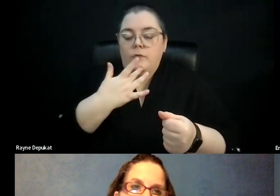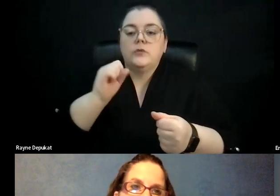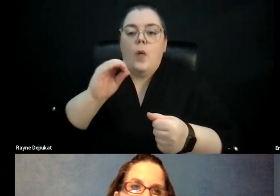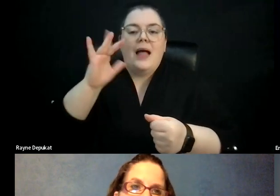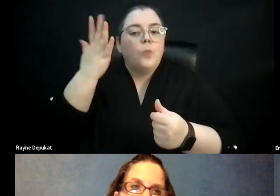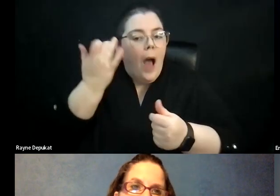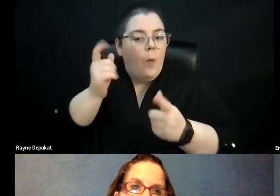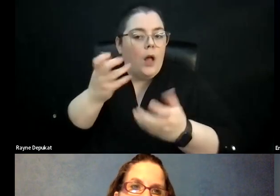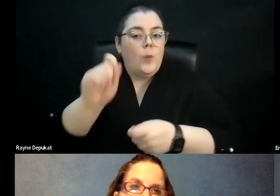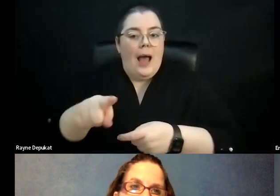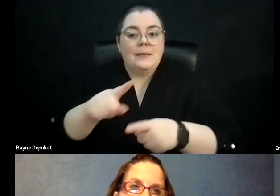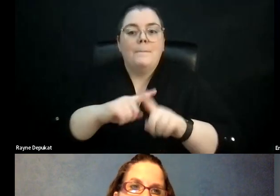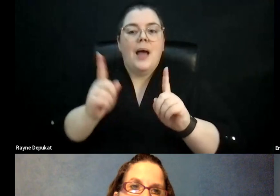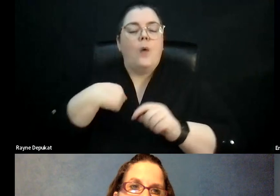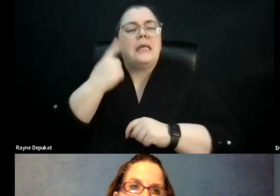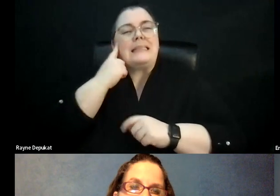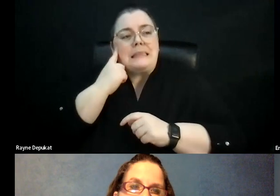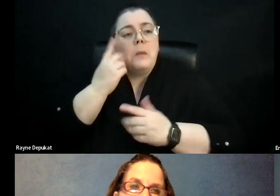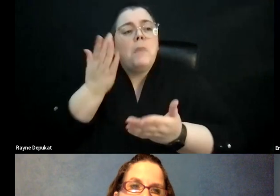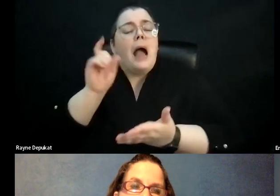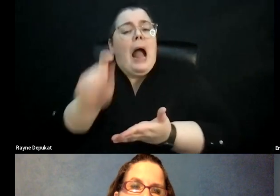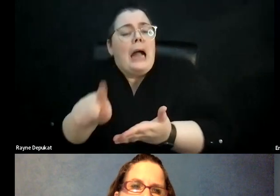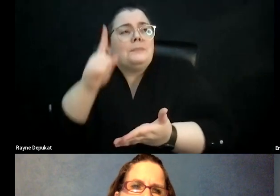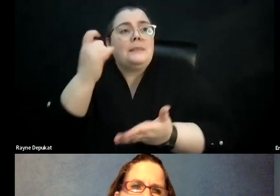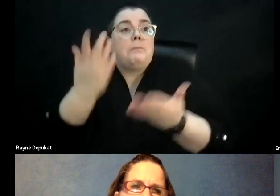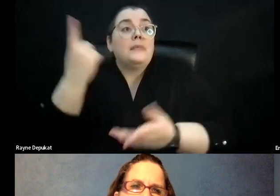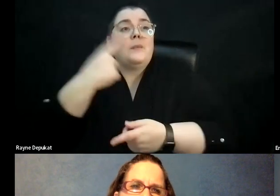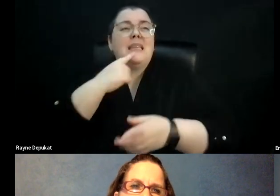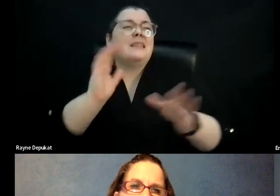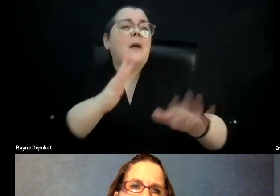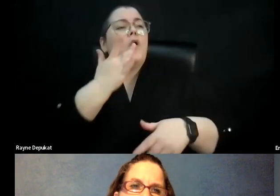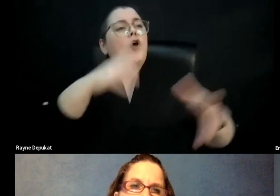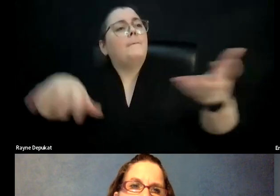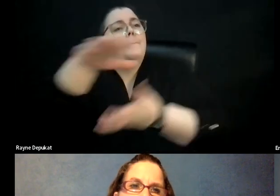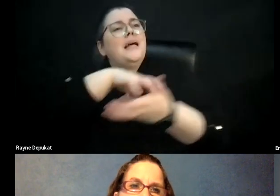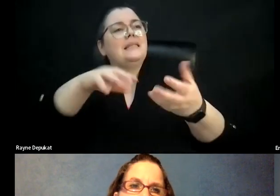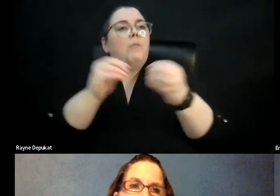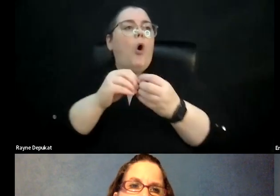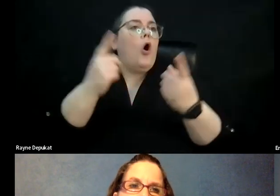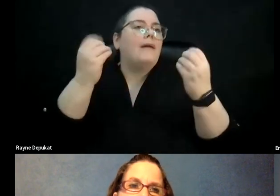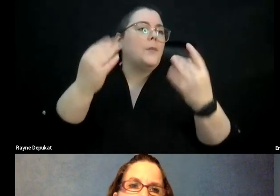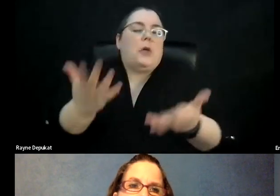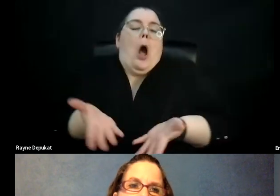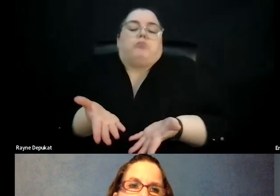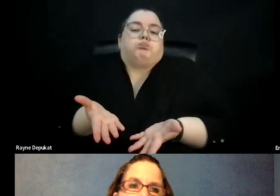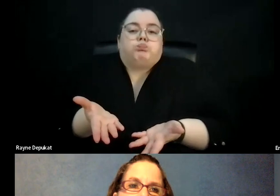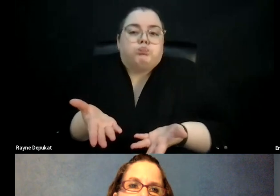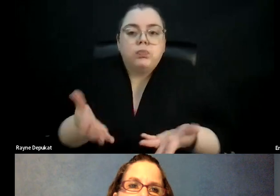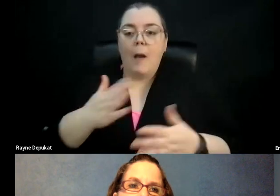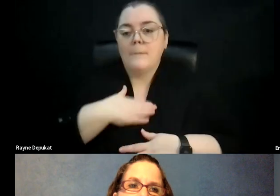my preference. Whatever is more efficient. That's why I wanted to ask, but I thought maybe I should ask everyone because folks might prefer to mix it up to have more of